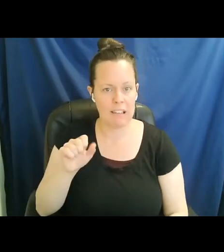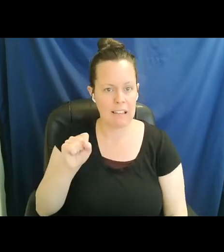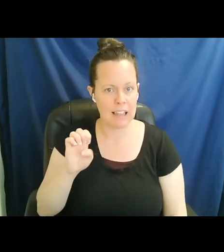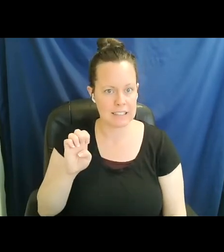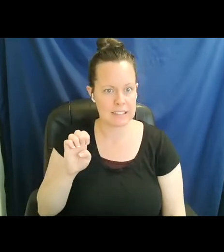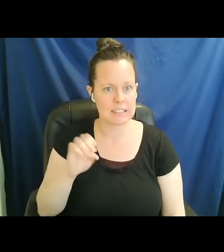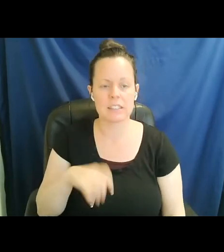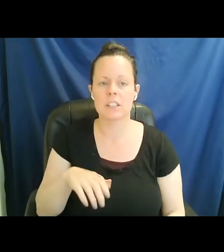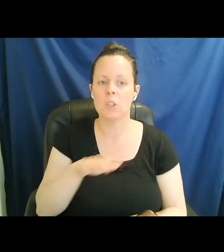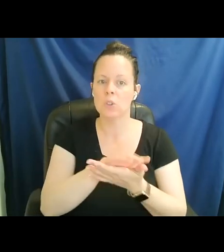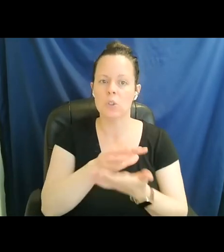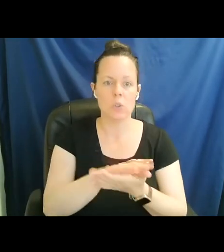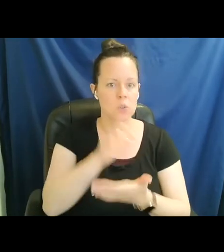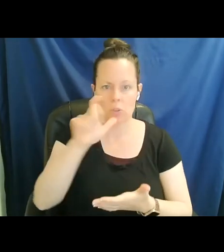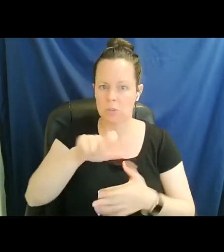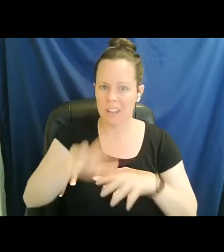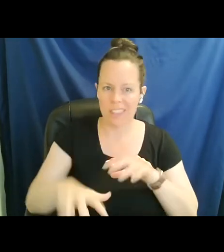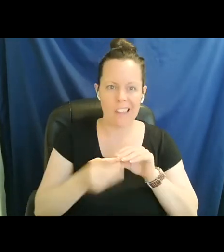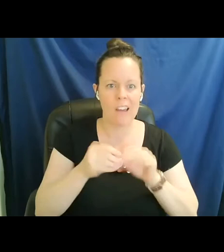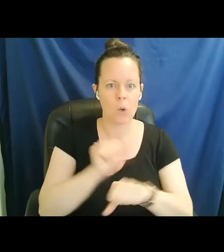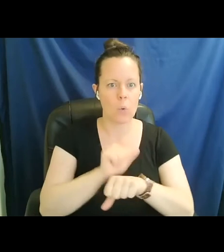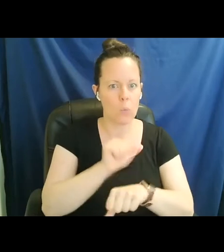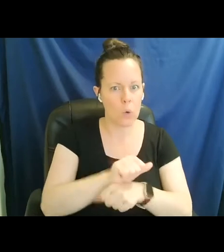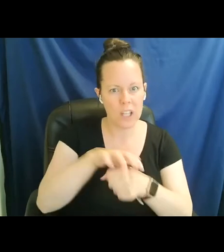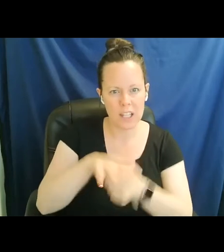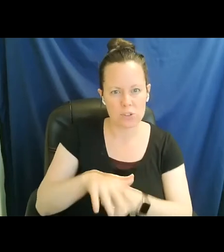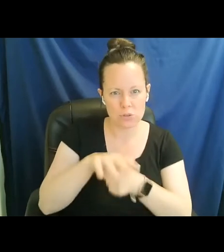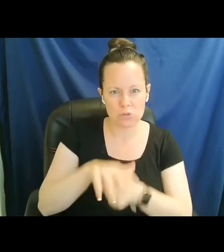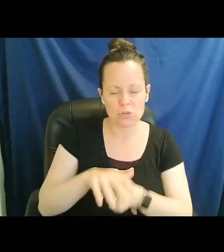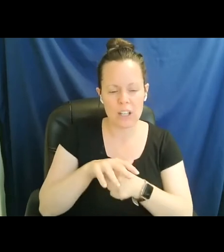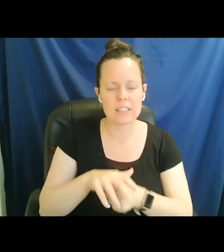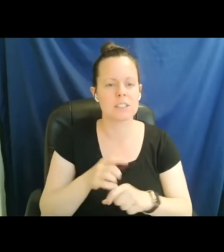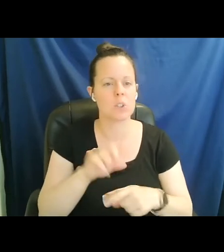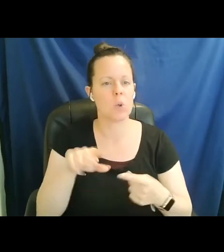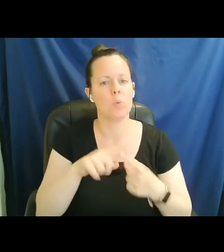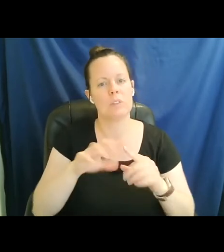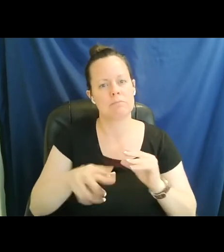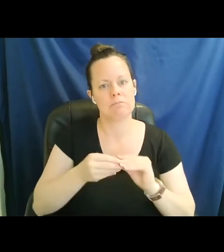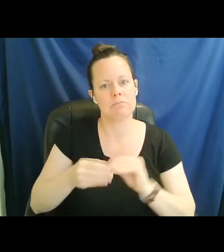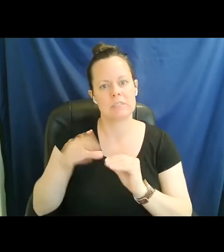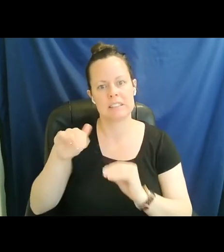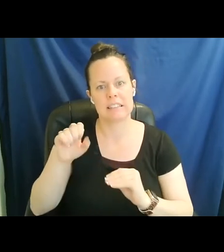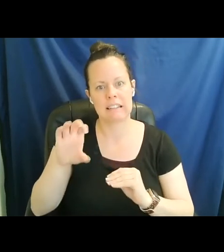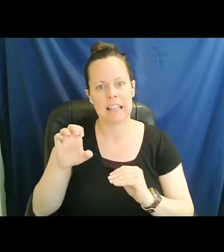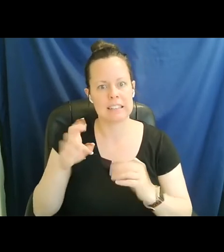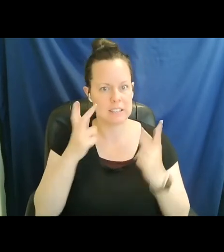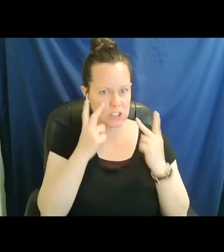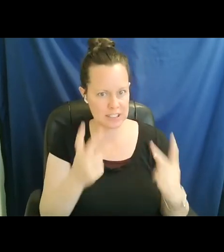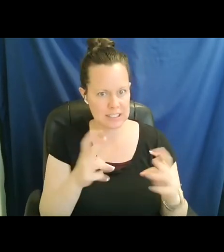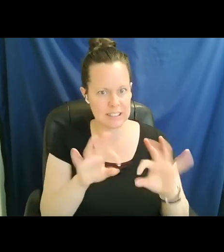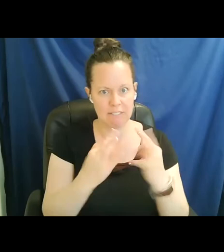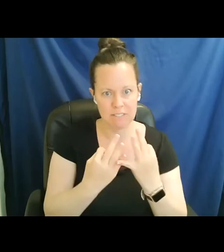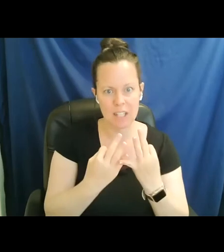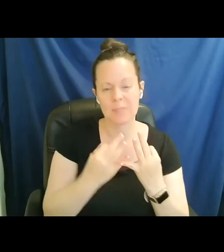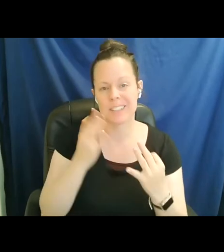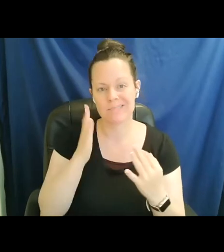don't need the added workload and the stress that's generated when additional cases are found in families and eventually